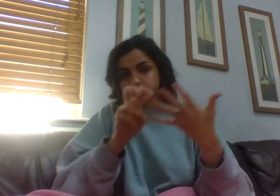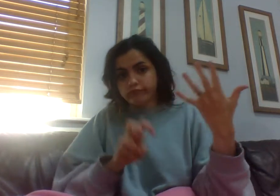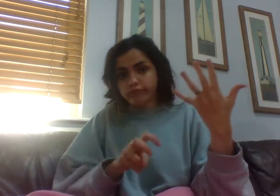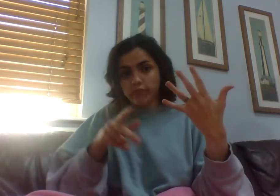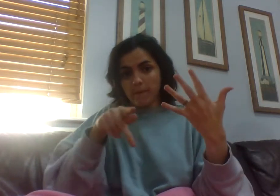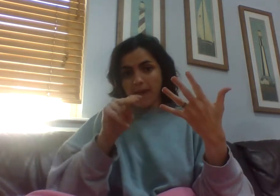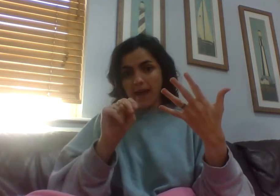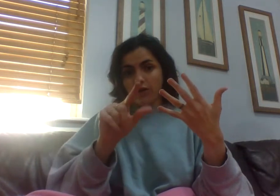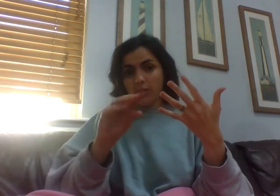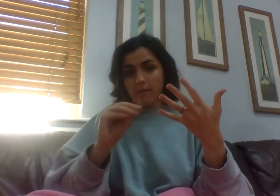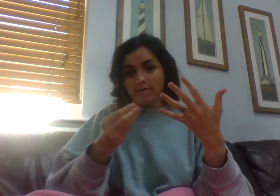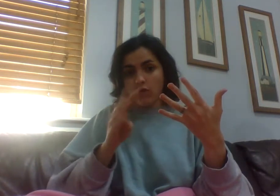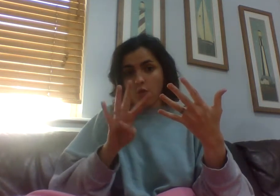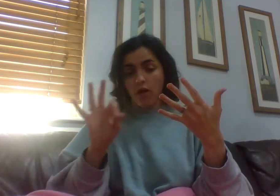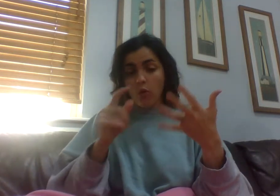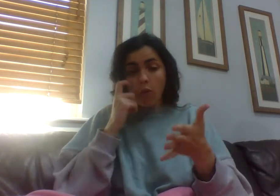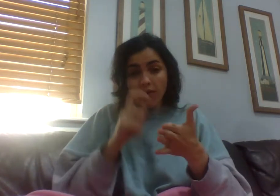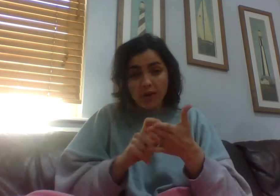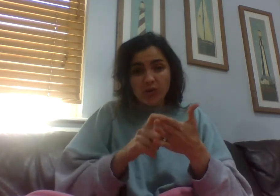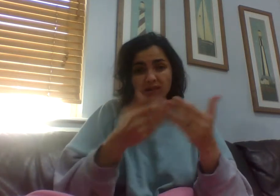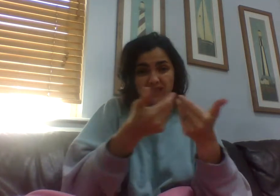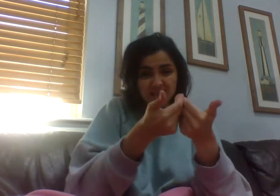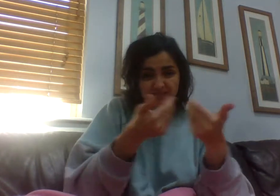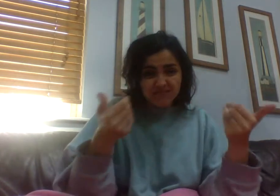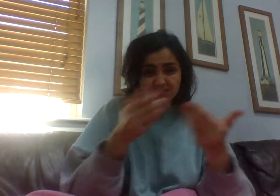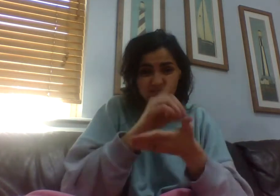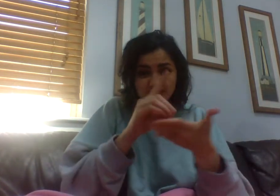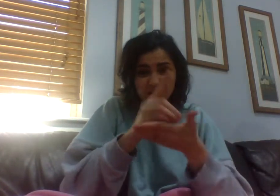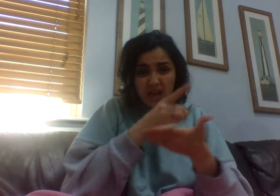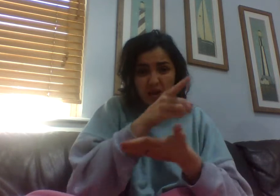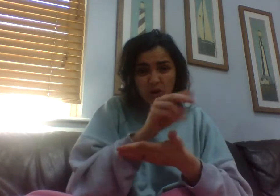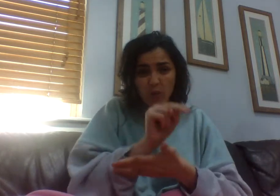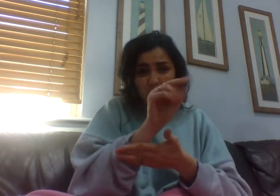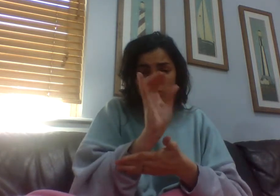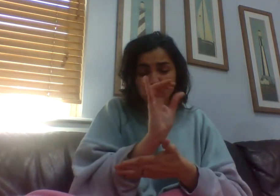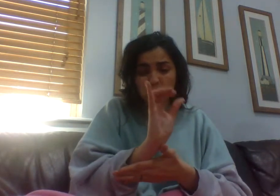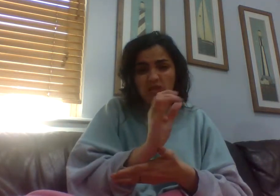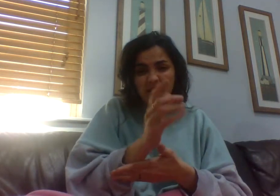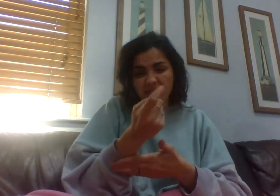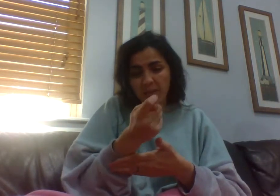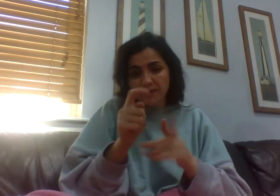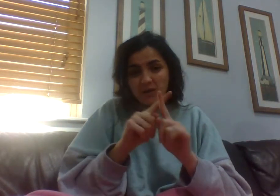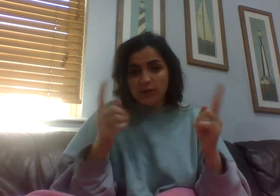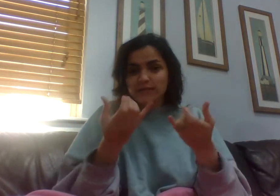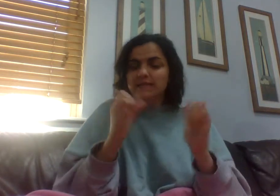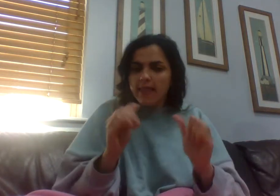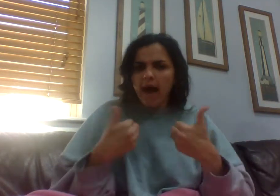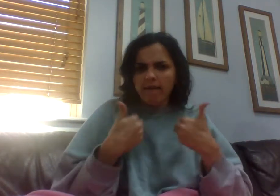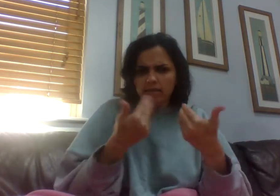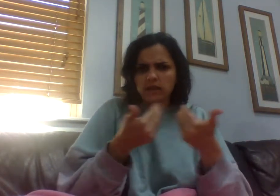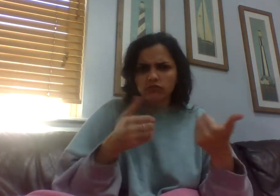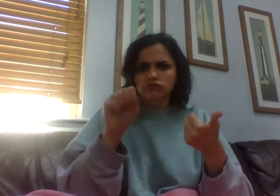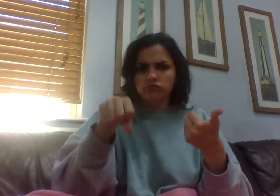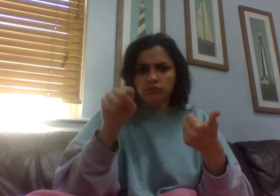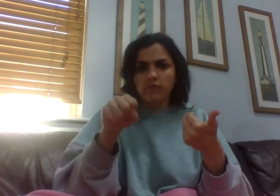North, although it was much different. We still have that segregation. Now, there is no legal